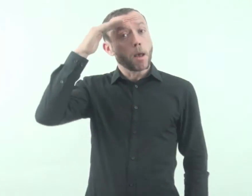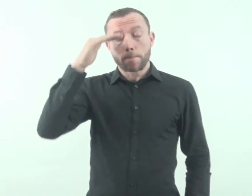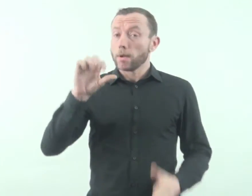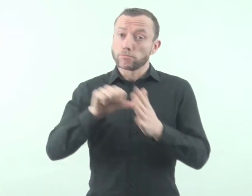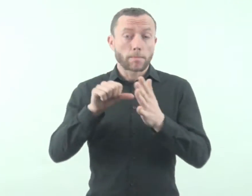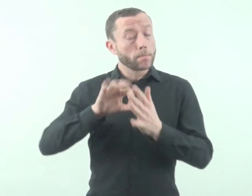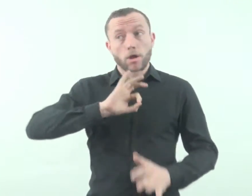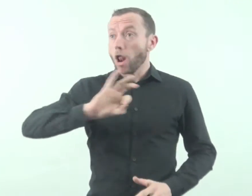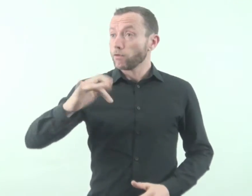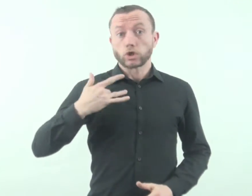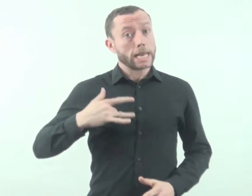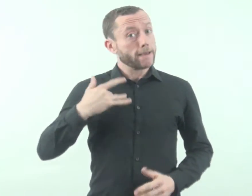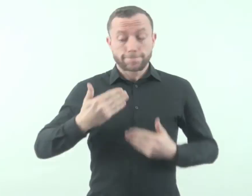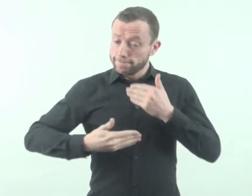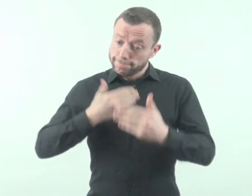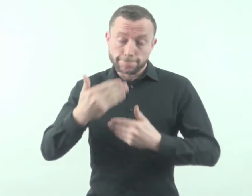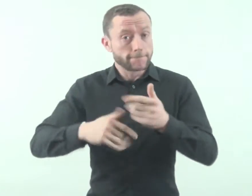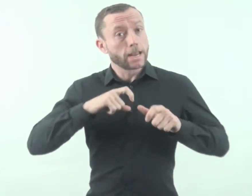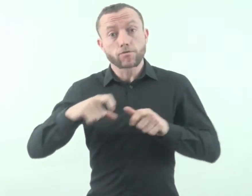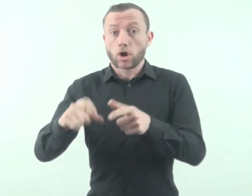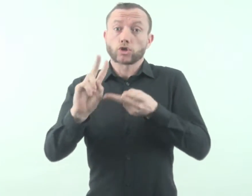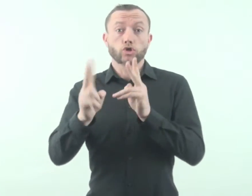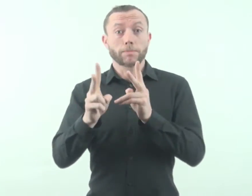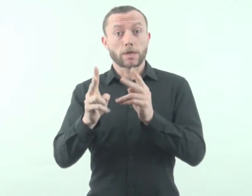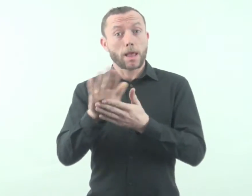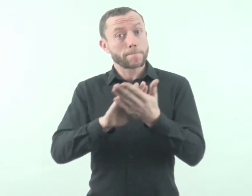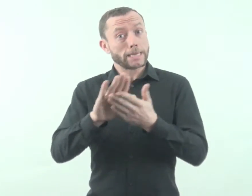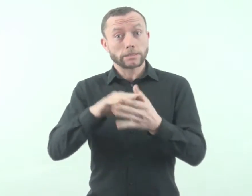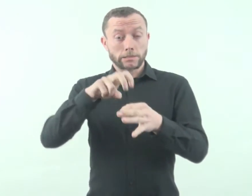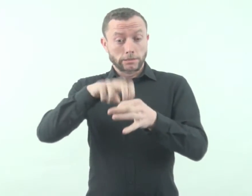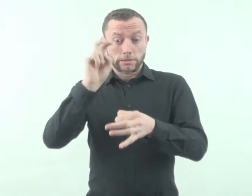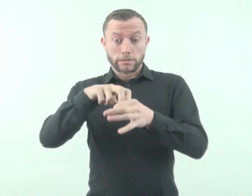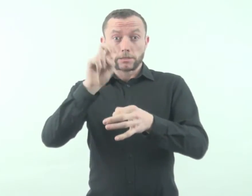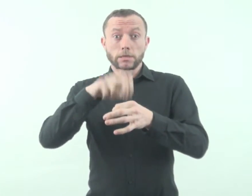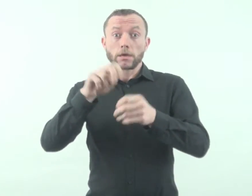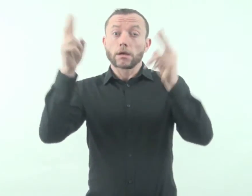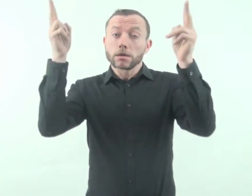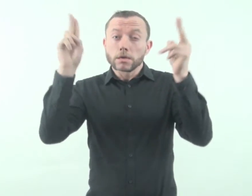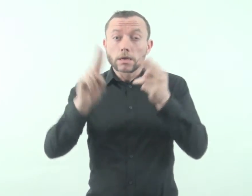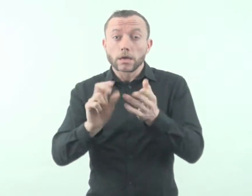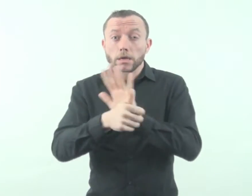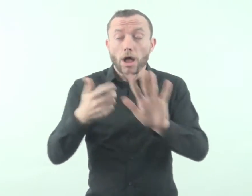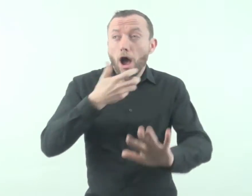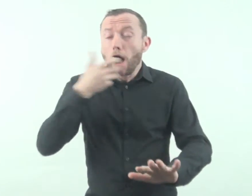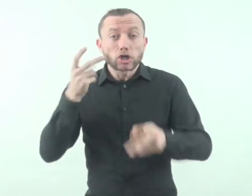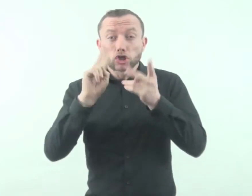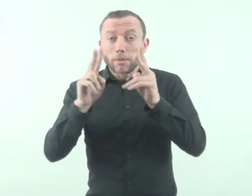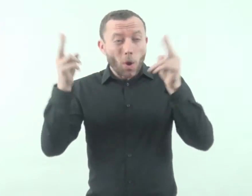making posts. They're really fed up. They can't afford to live and carry on interpreting, which means there's a risk of lots of skilled